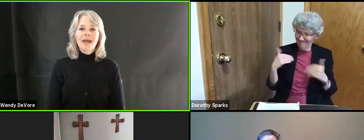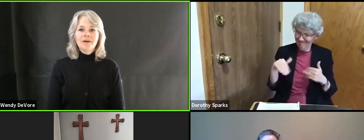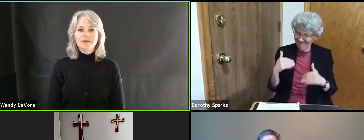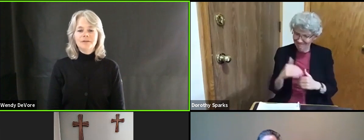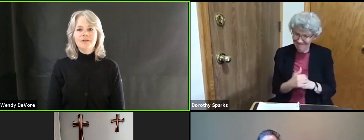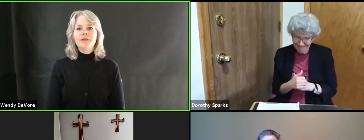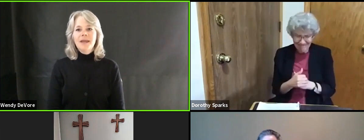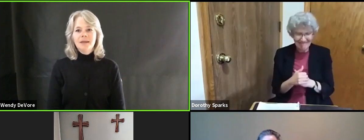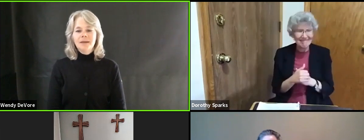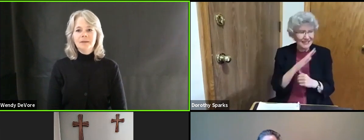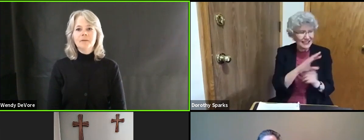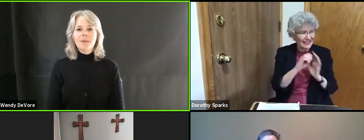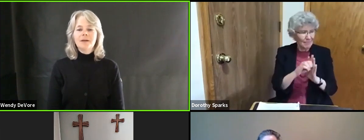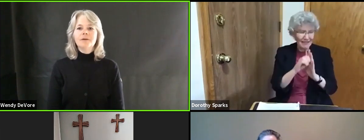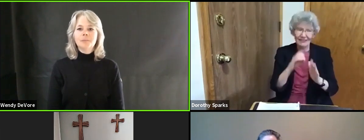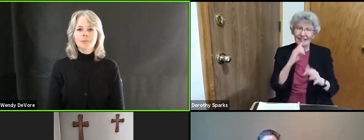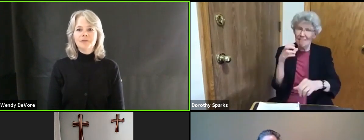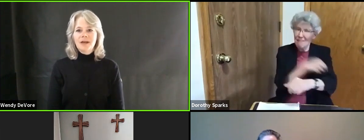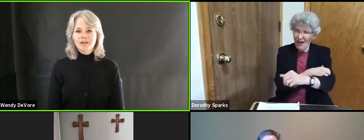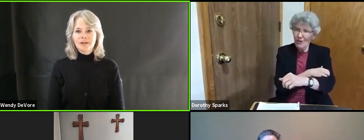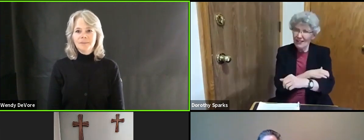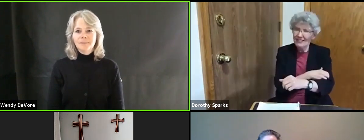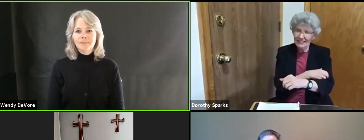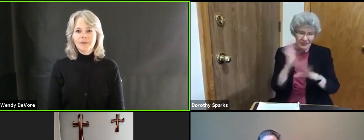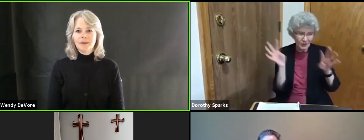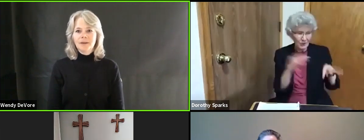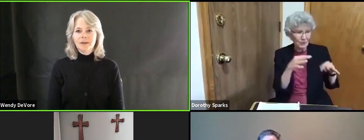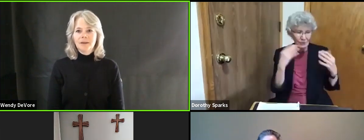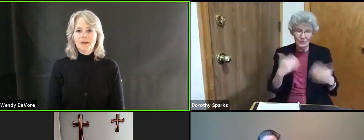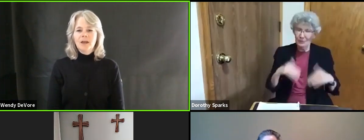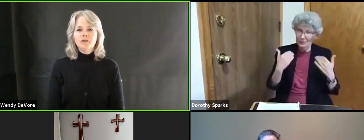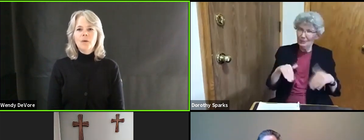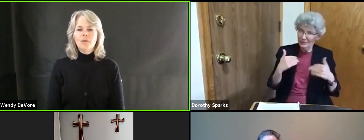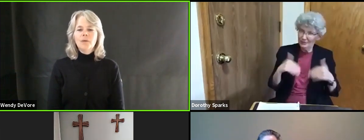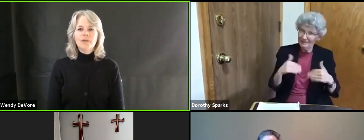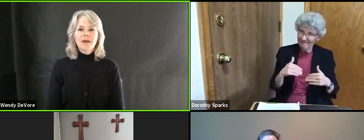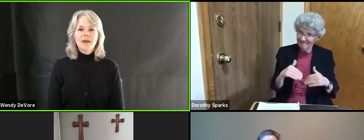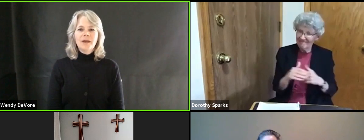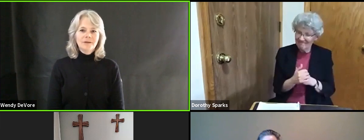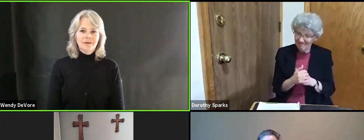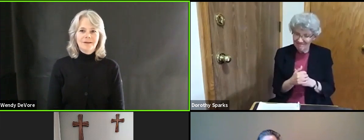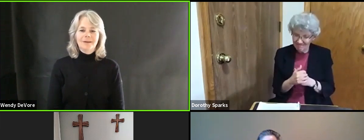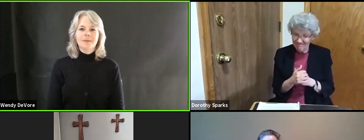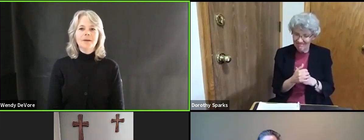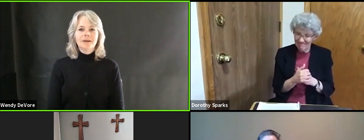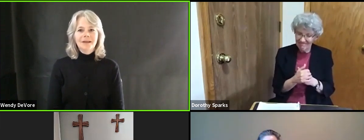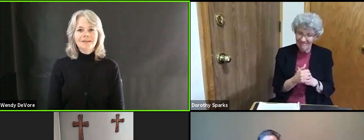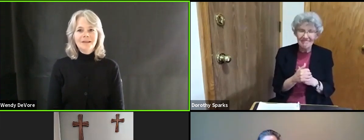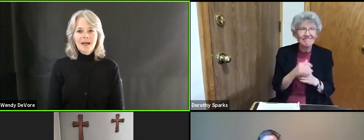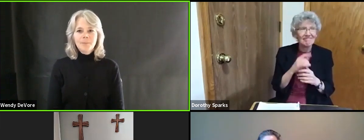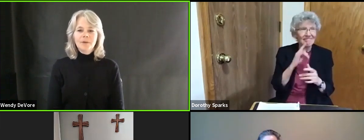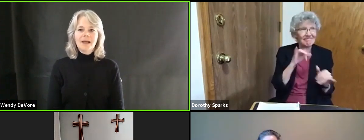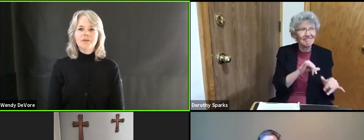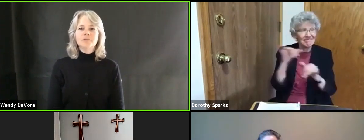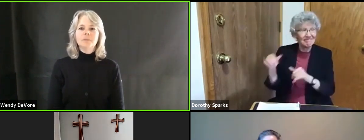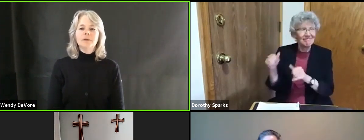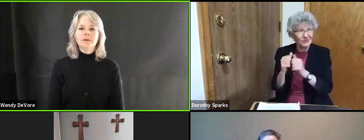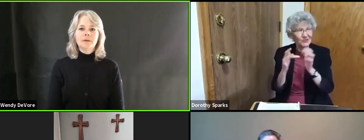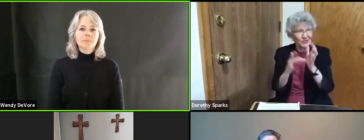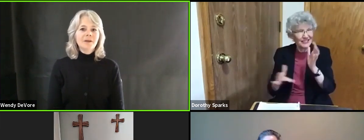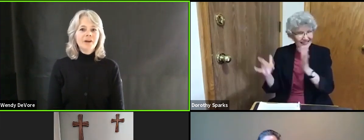flying banners and thanking the medical profession. And so their example